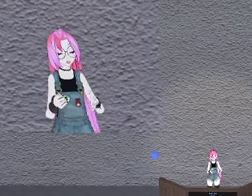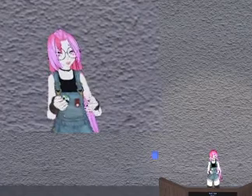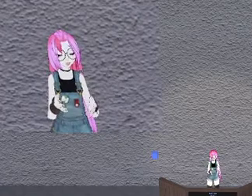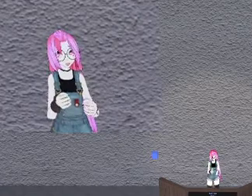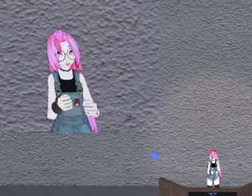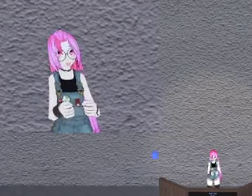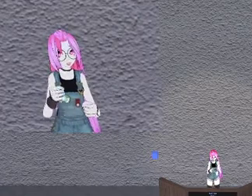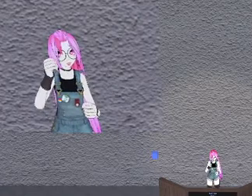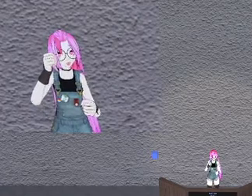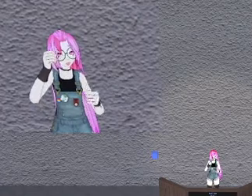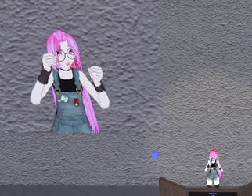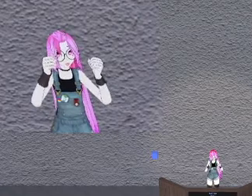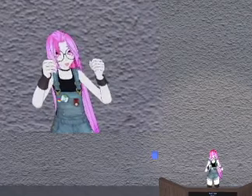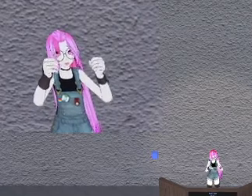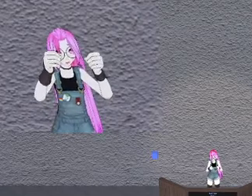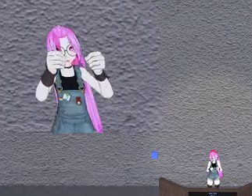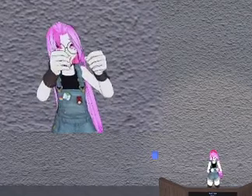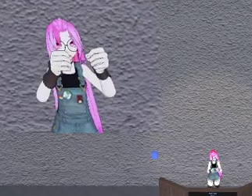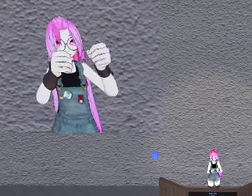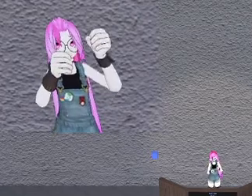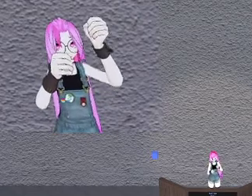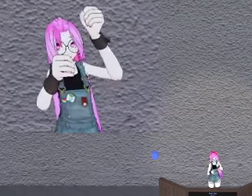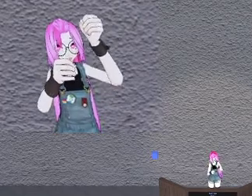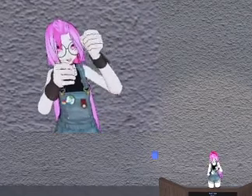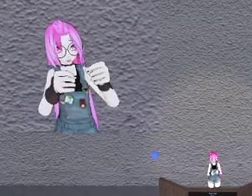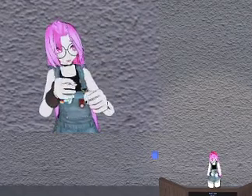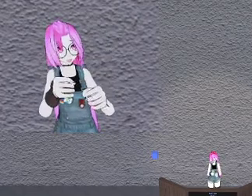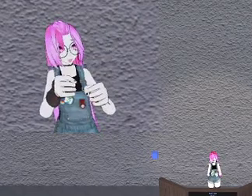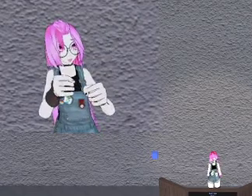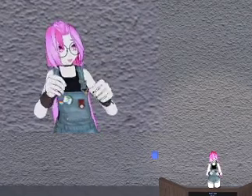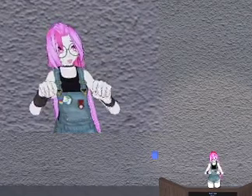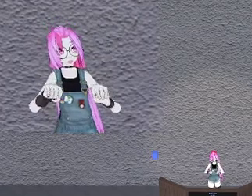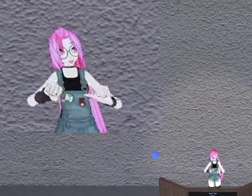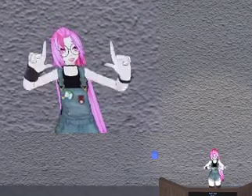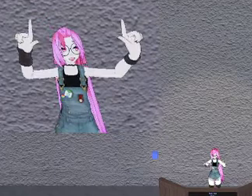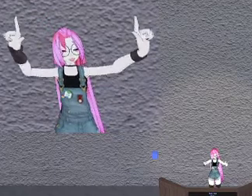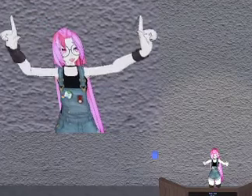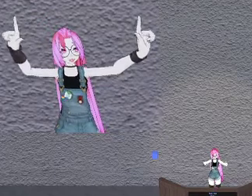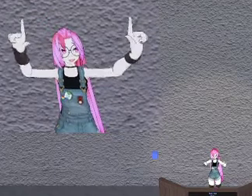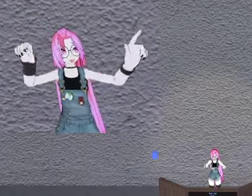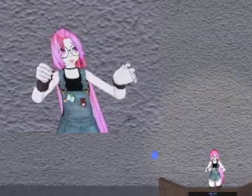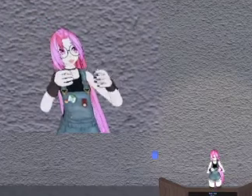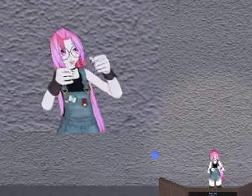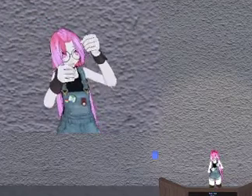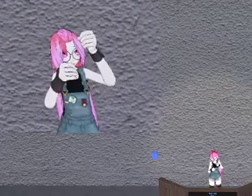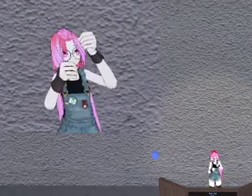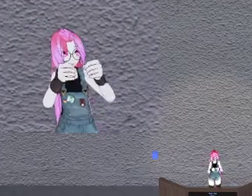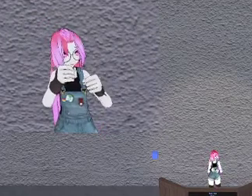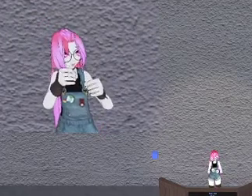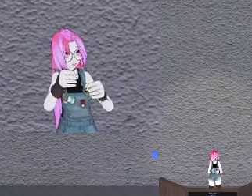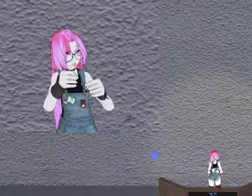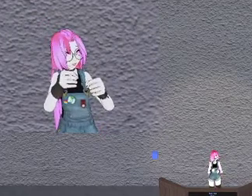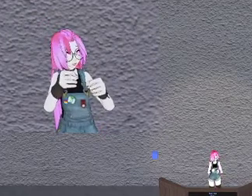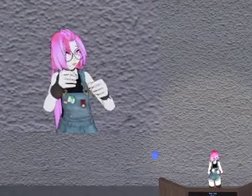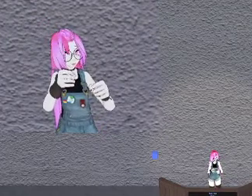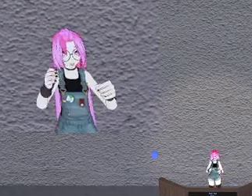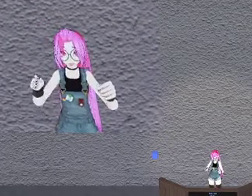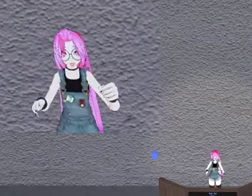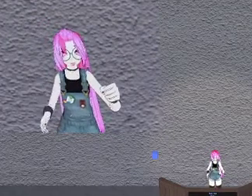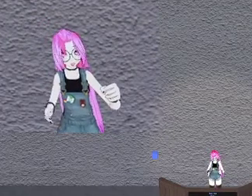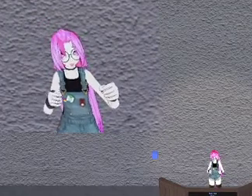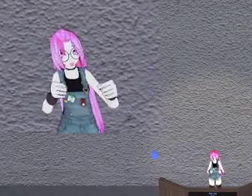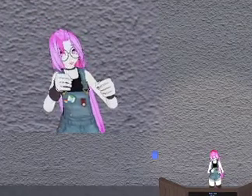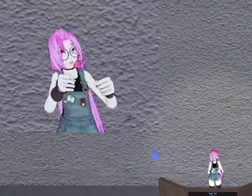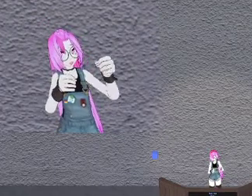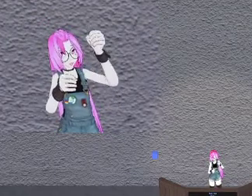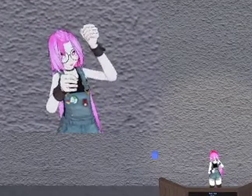has a Switch where you could take the two controllers off and you could go like this and it would go up on your TV. So the sign for Switch for him is you